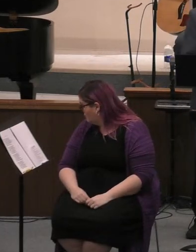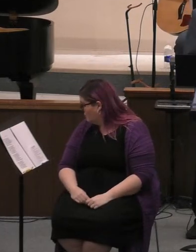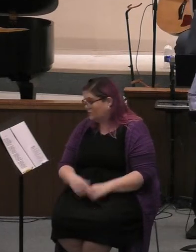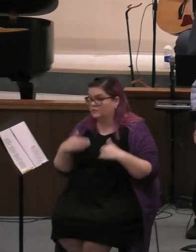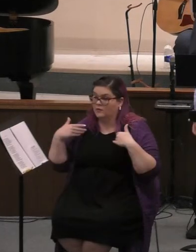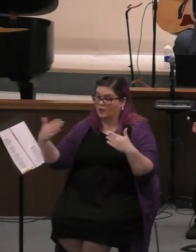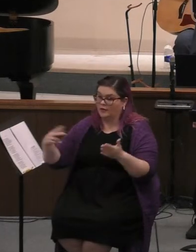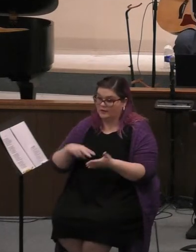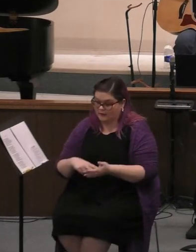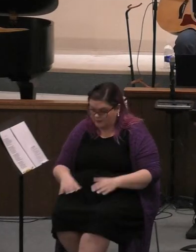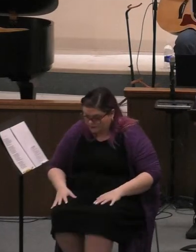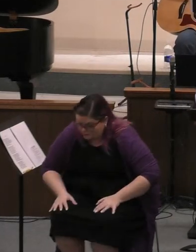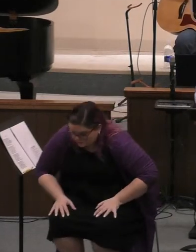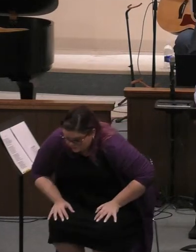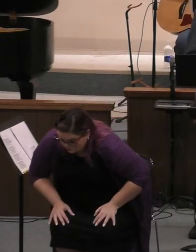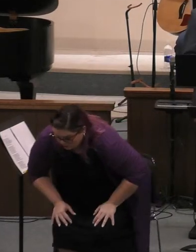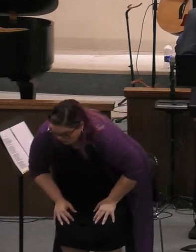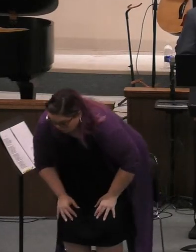Let's stand as we continue singing.